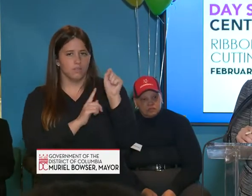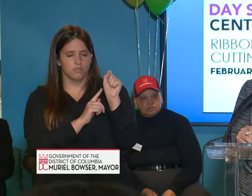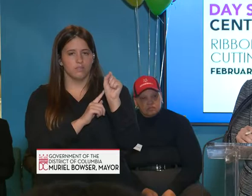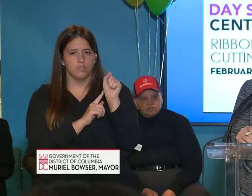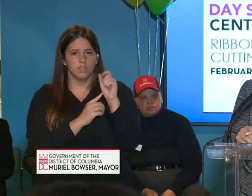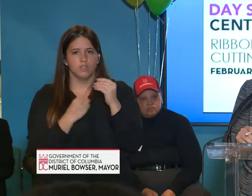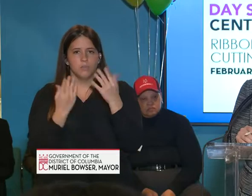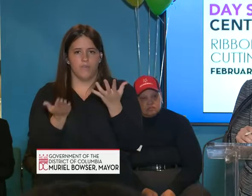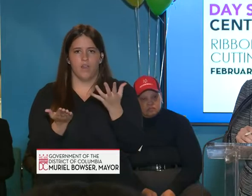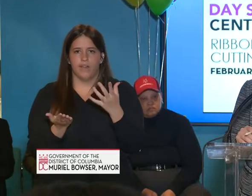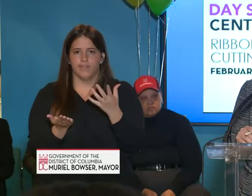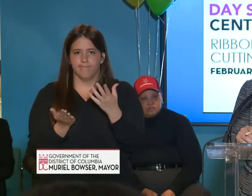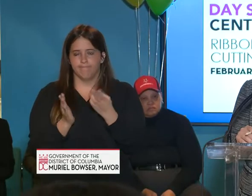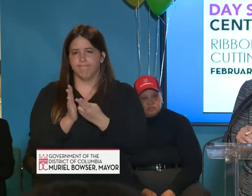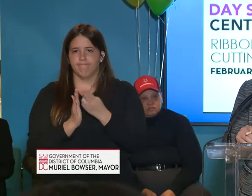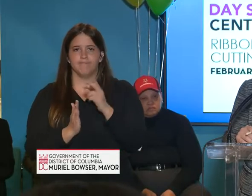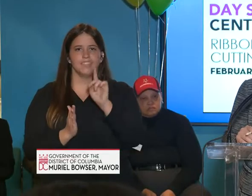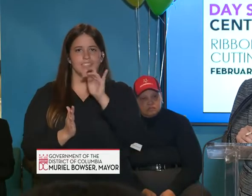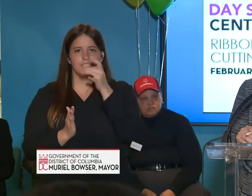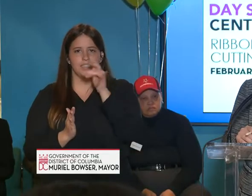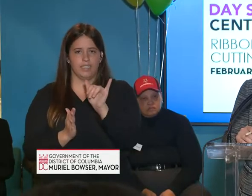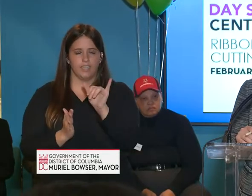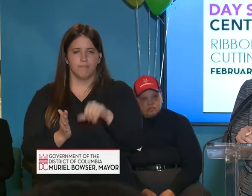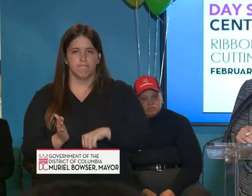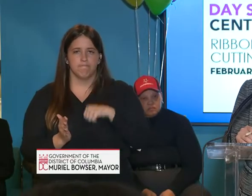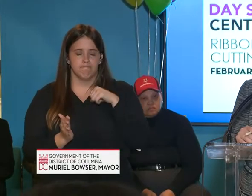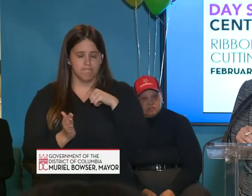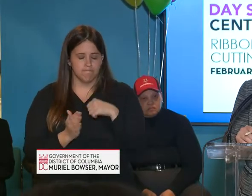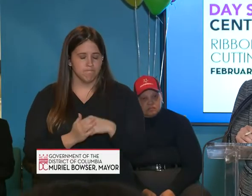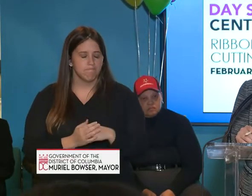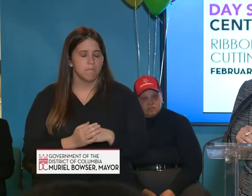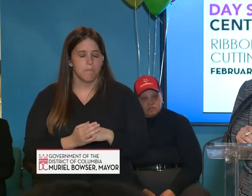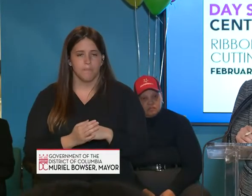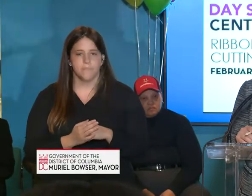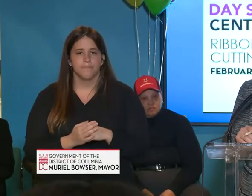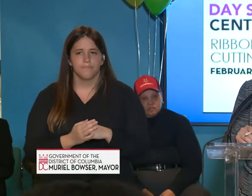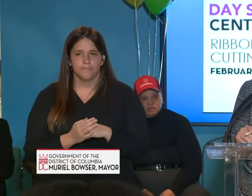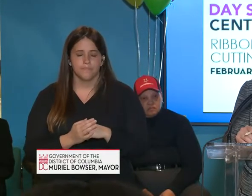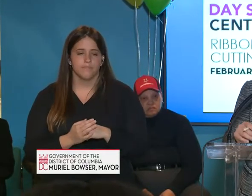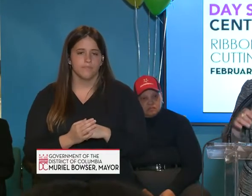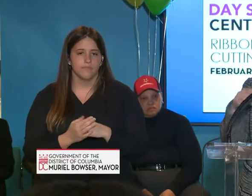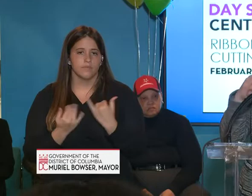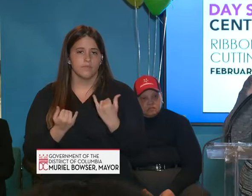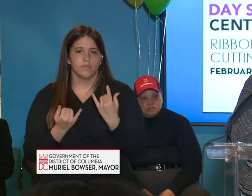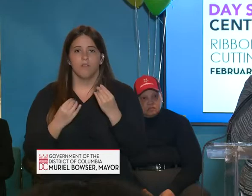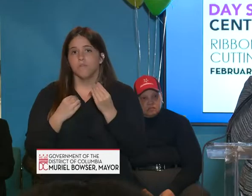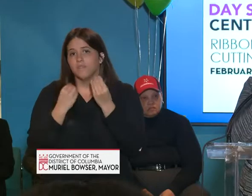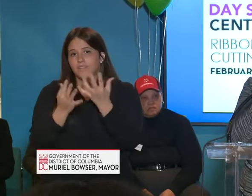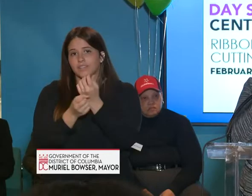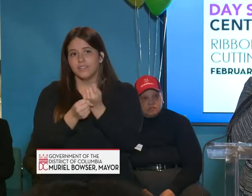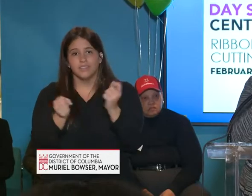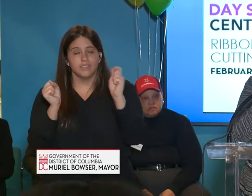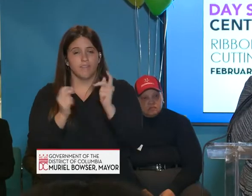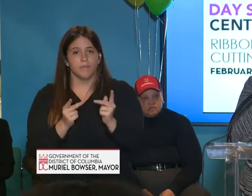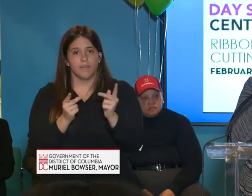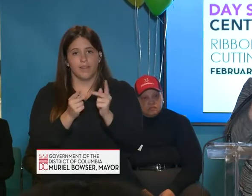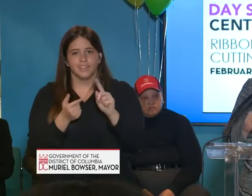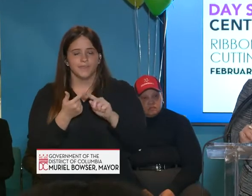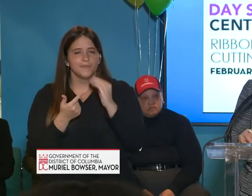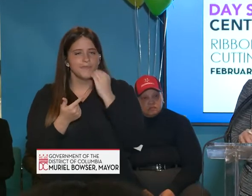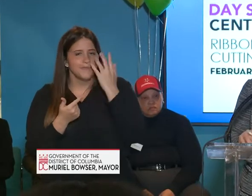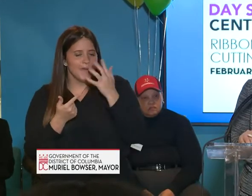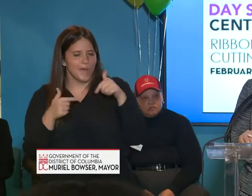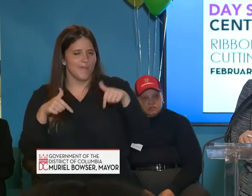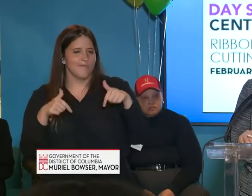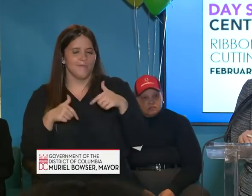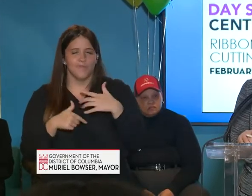we do so. Thank you. So here we are giving people a safe space to come to, a warm space to come